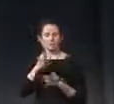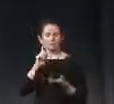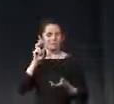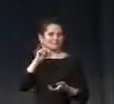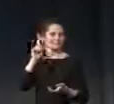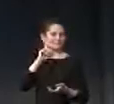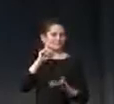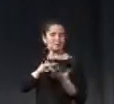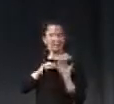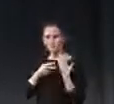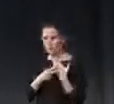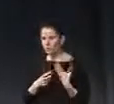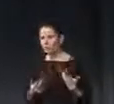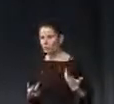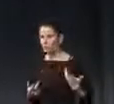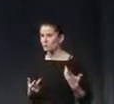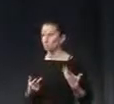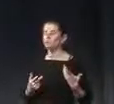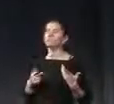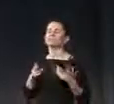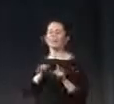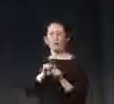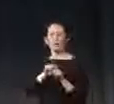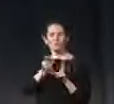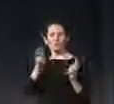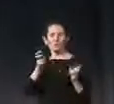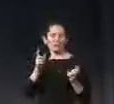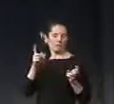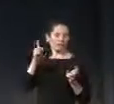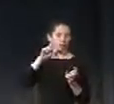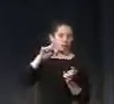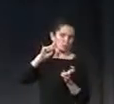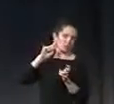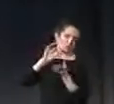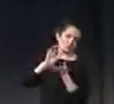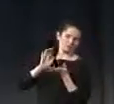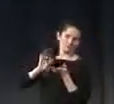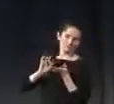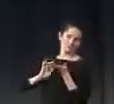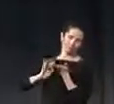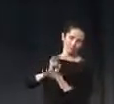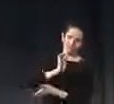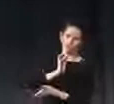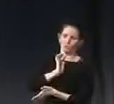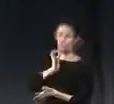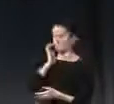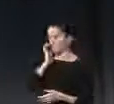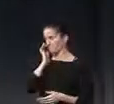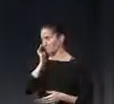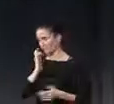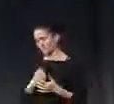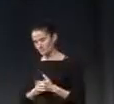theme of acoustic exclusion. One, titled Influence, was especially thoughtful about the